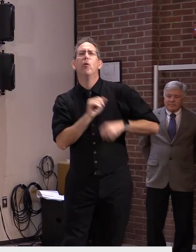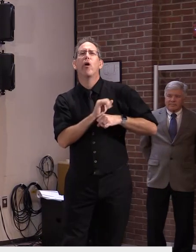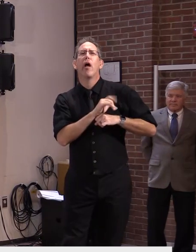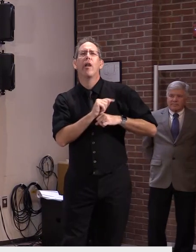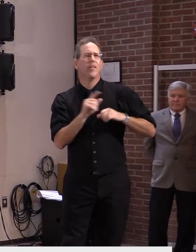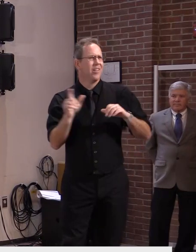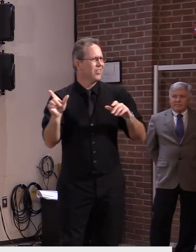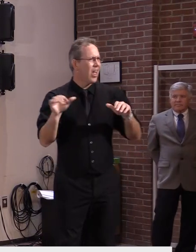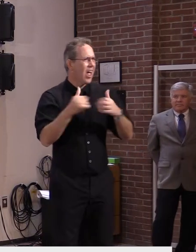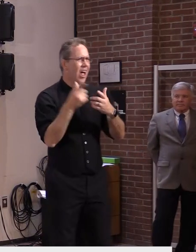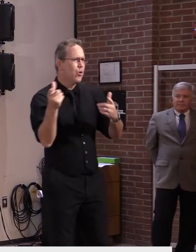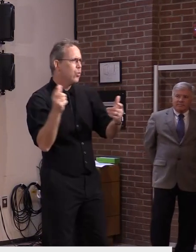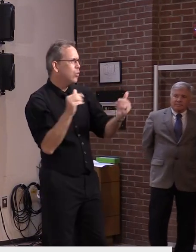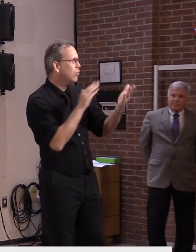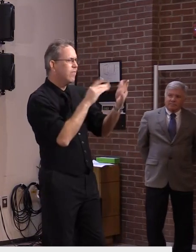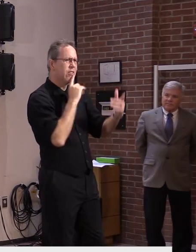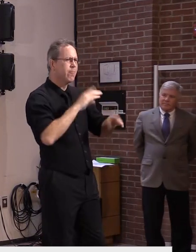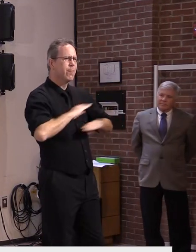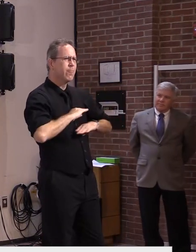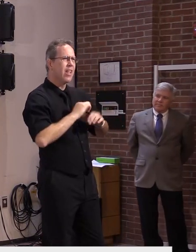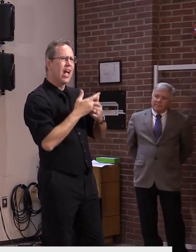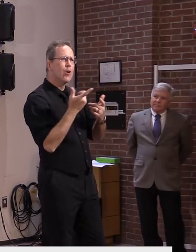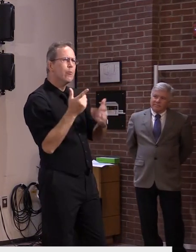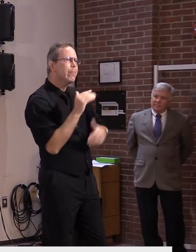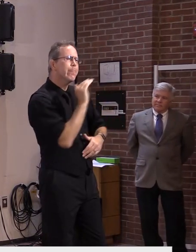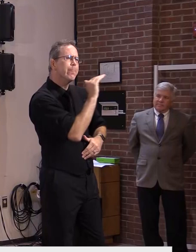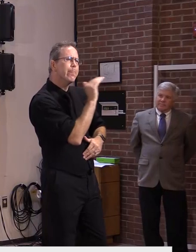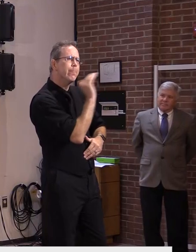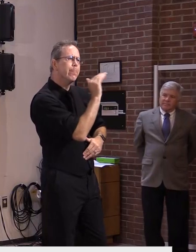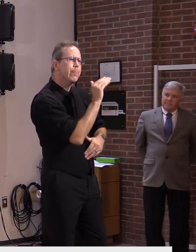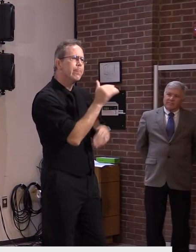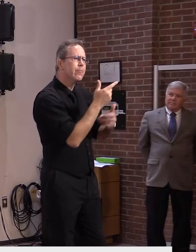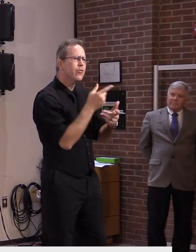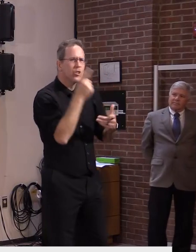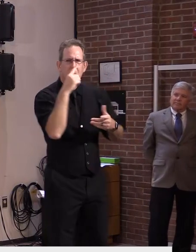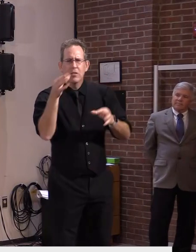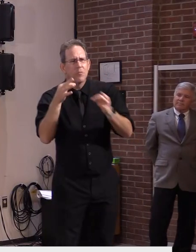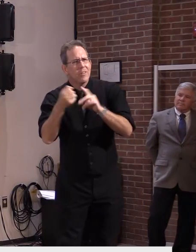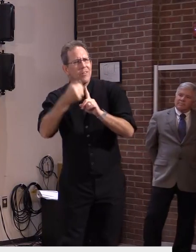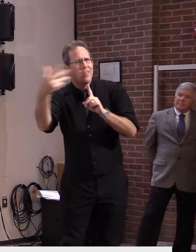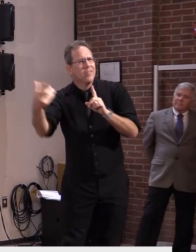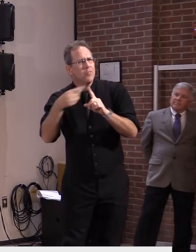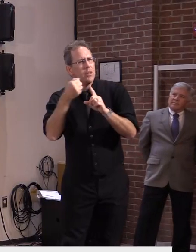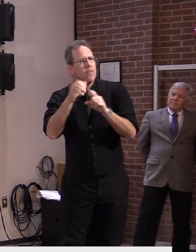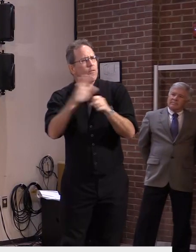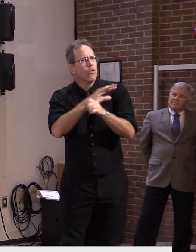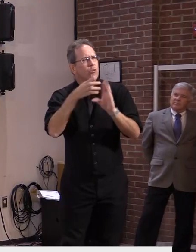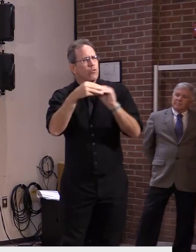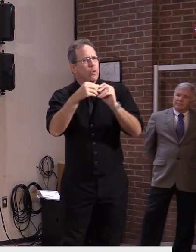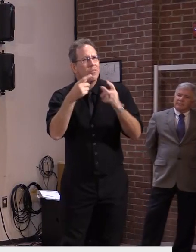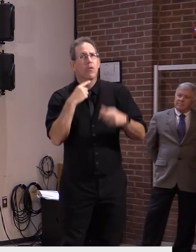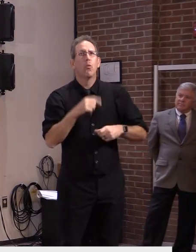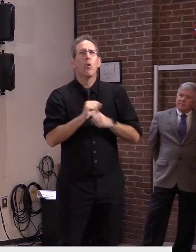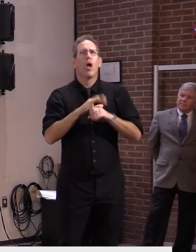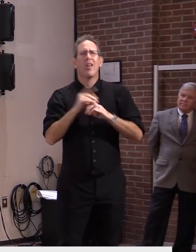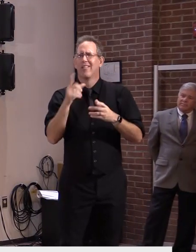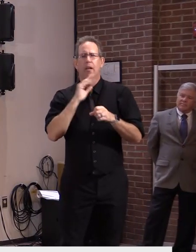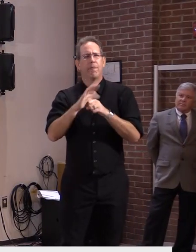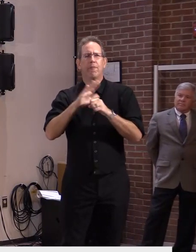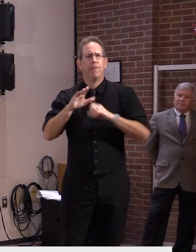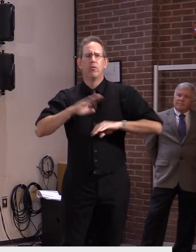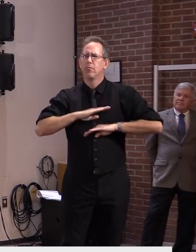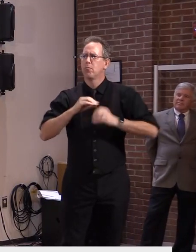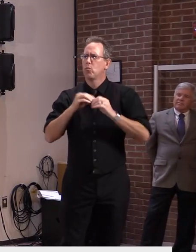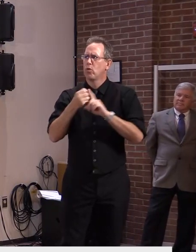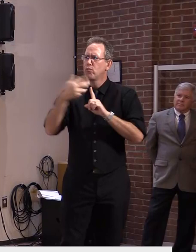what's really going on and why it's taking so long. Yeah, no, totally. I can appreciate that their